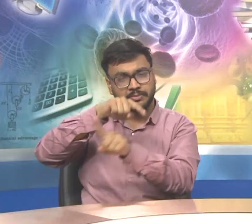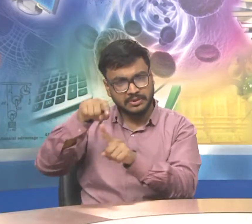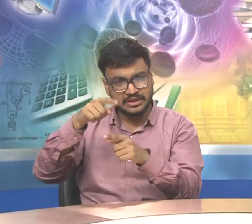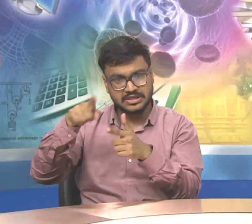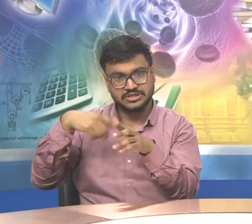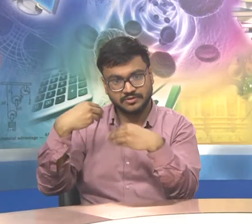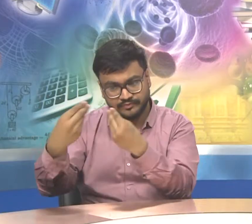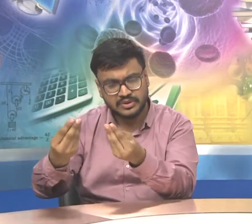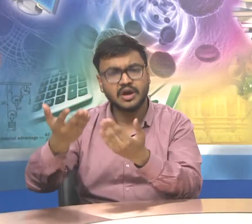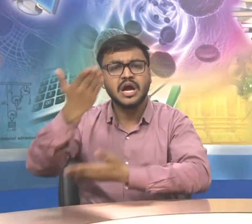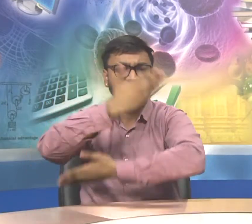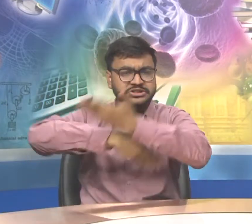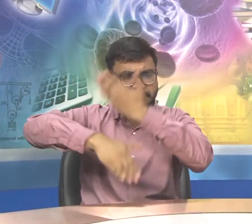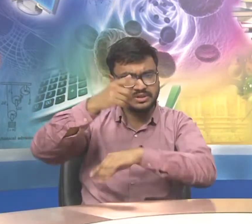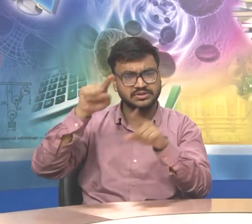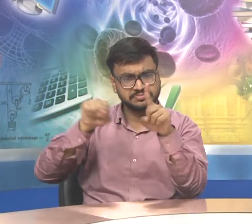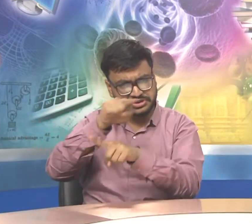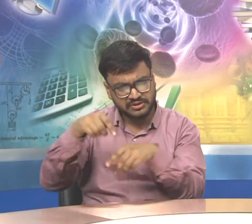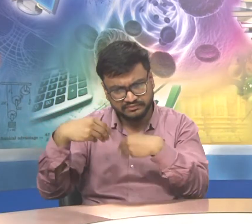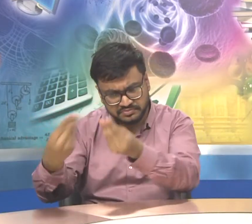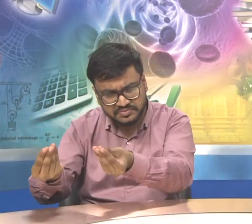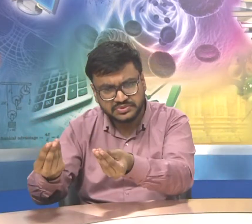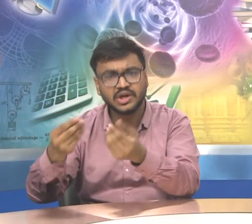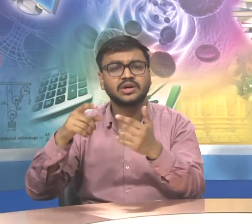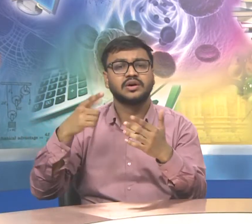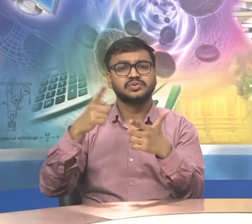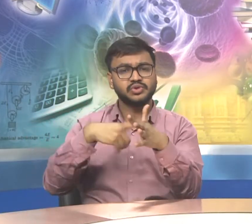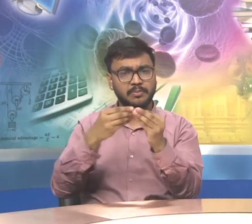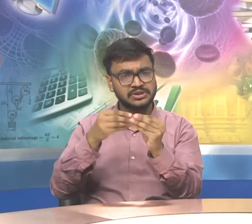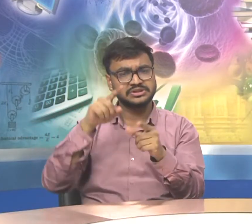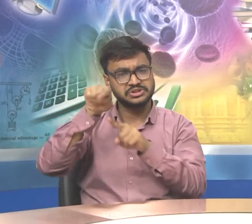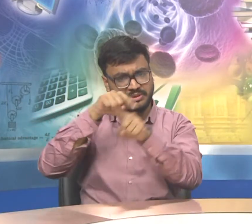reservation of ST/SC in jobs or admissions, etc.